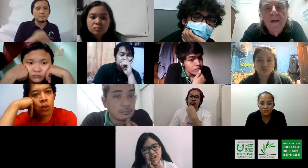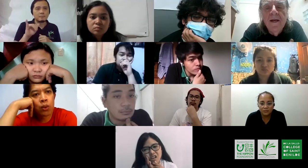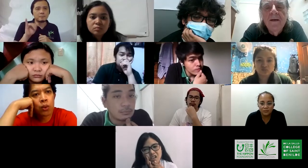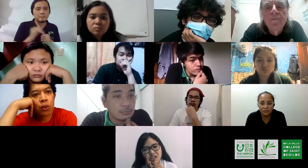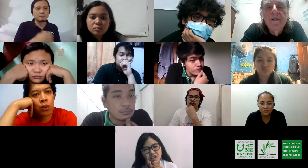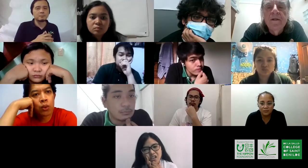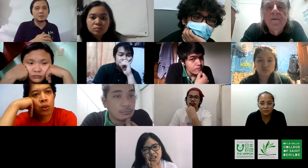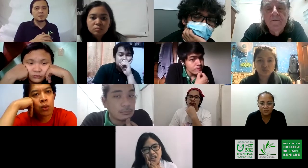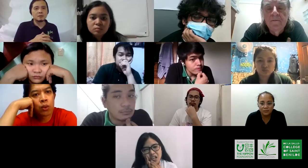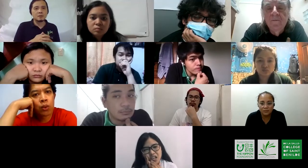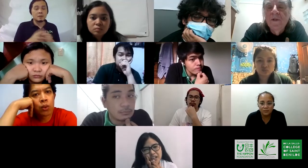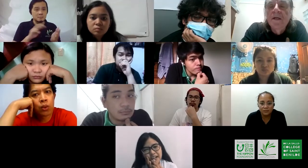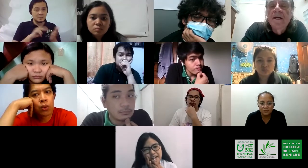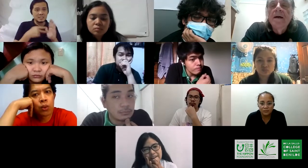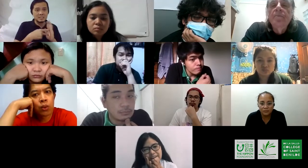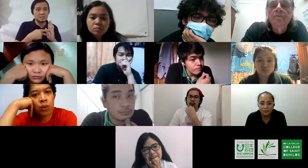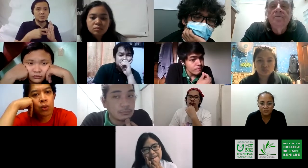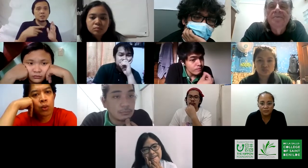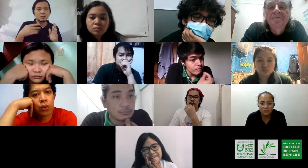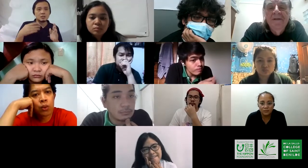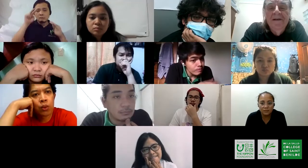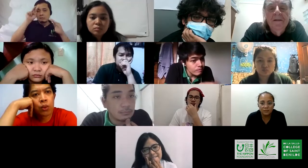3 of the 4 people had died.